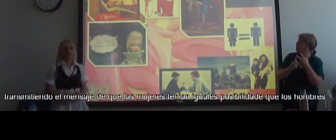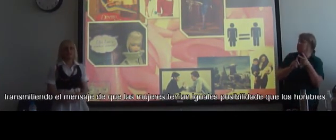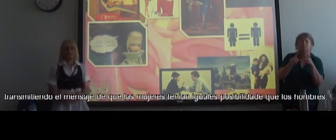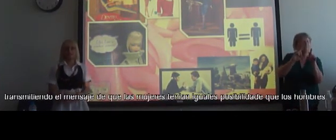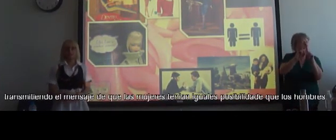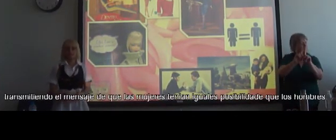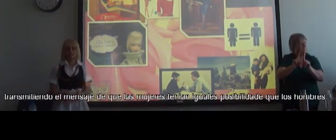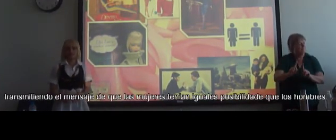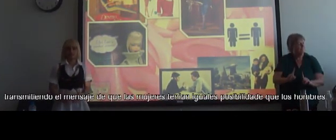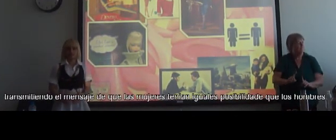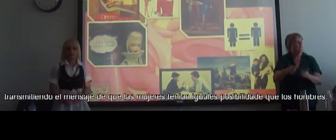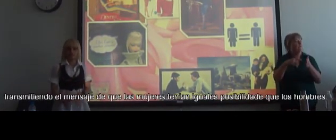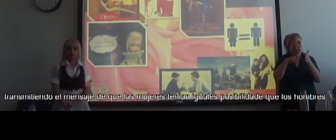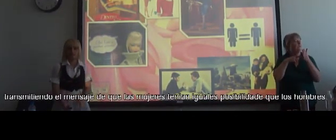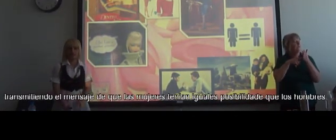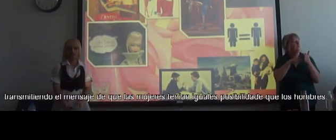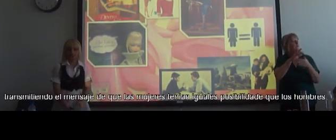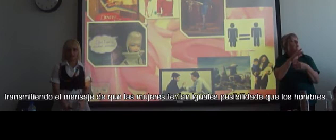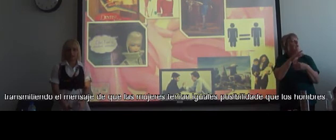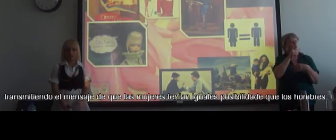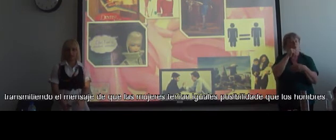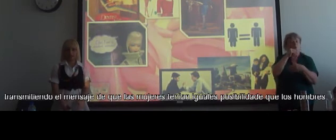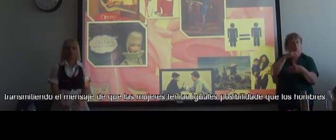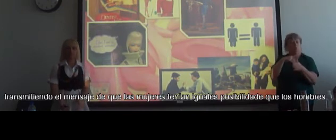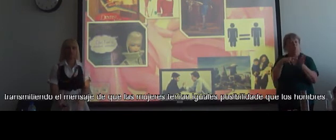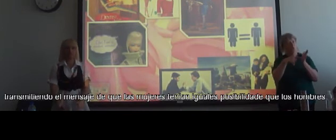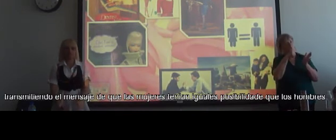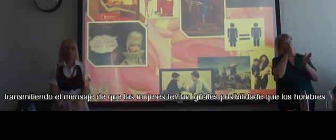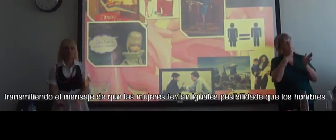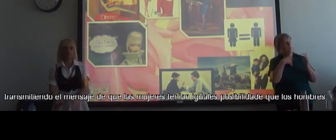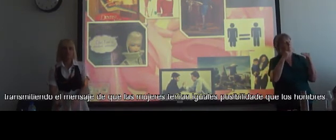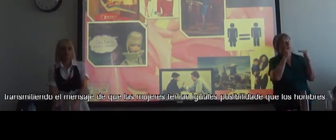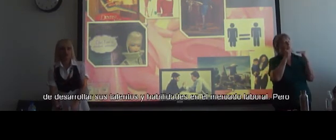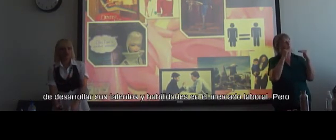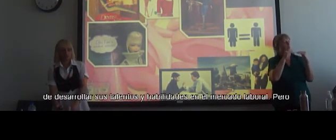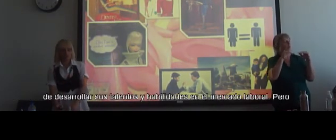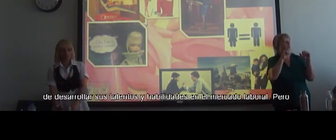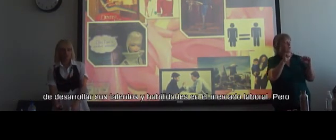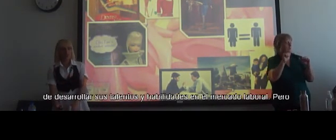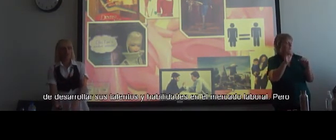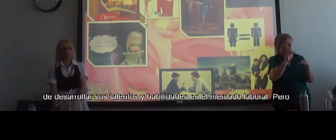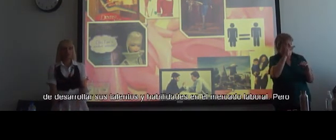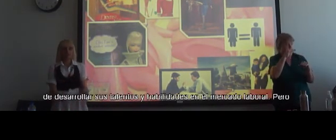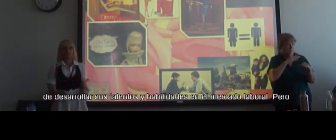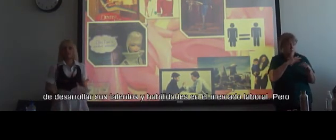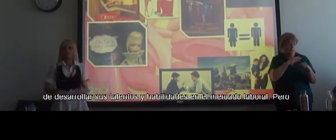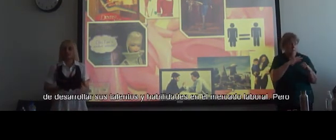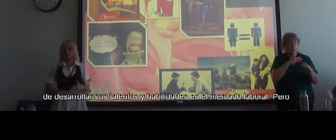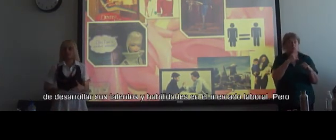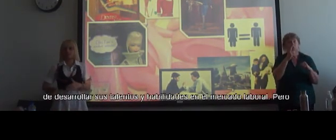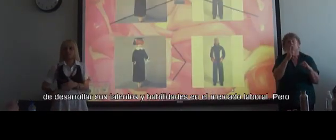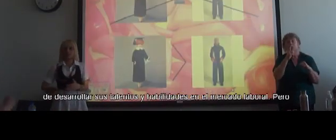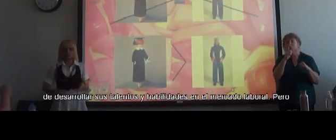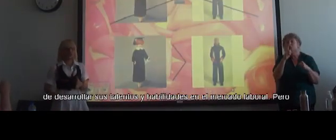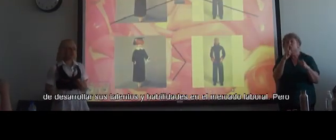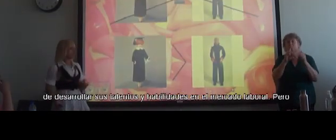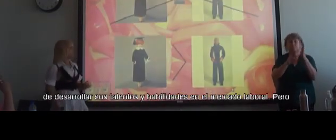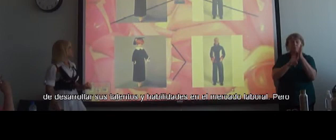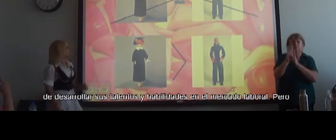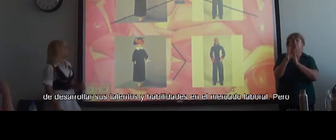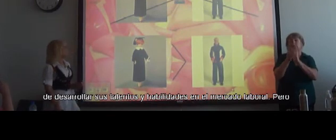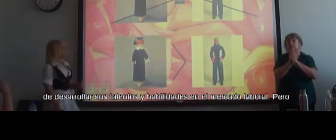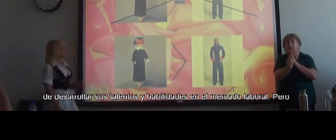transmitting the message that women had equal possibilities of men to develop their skills and